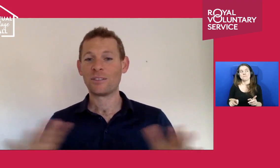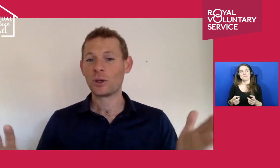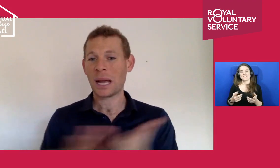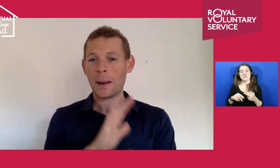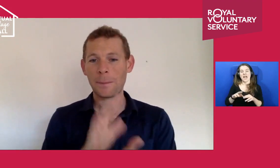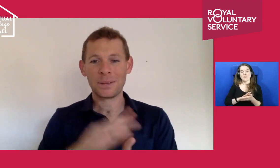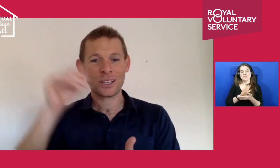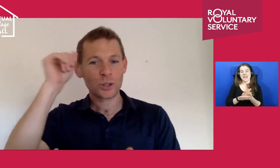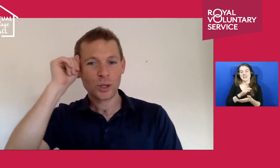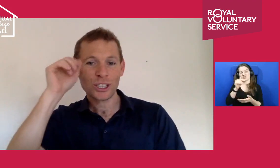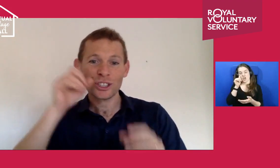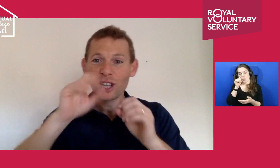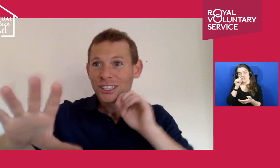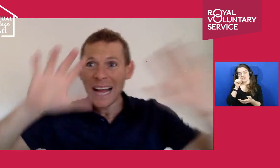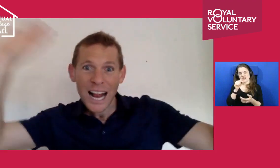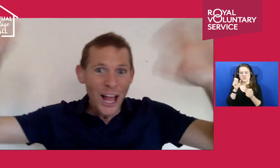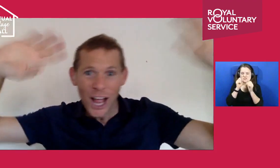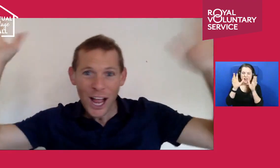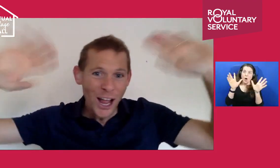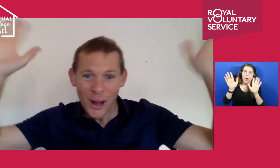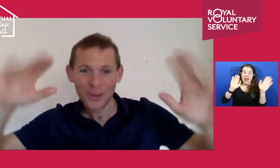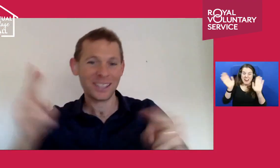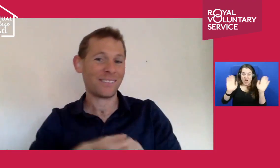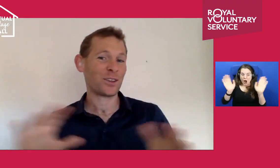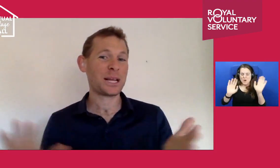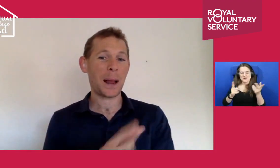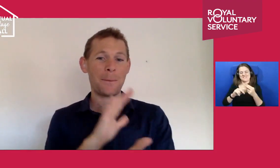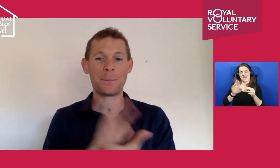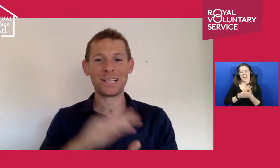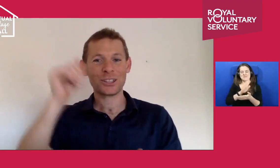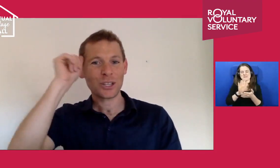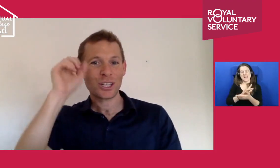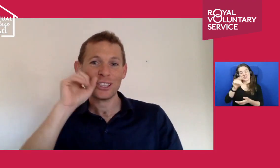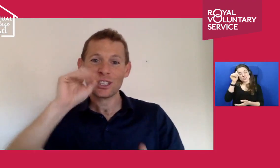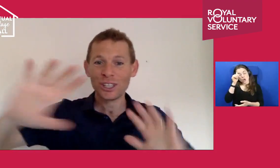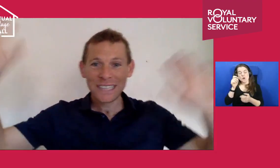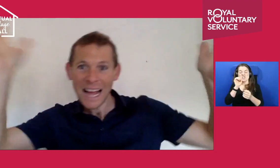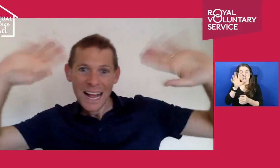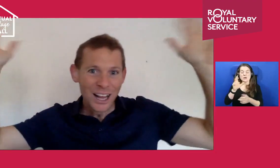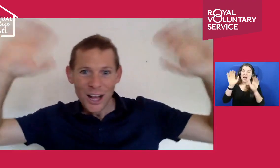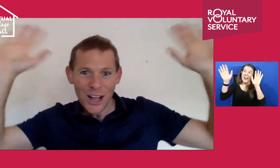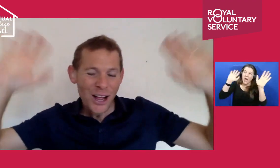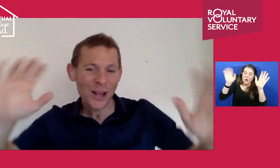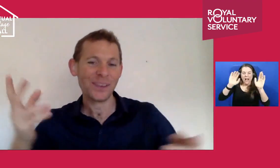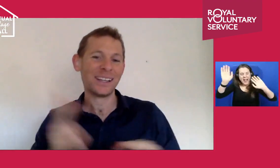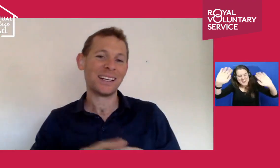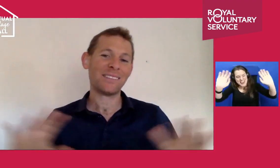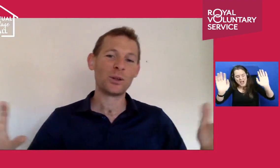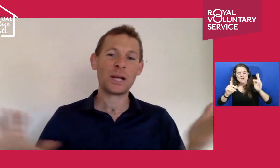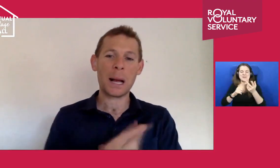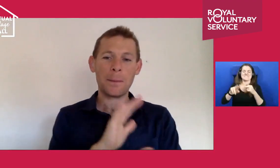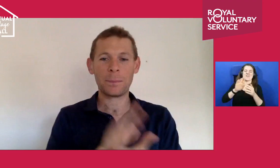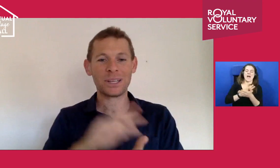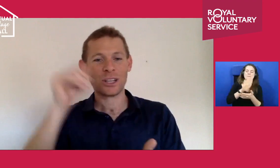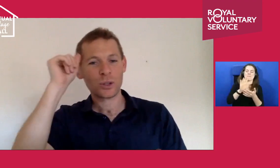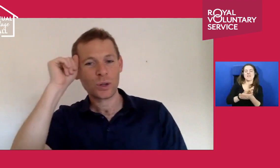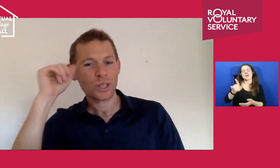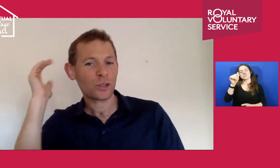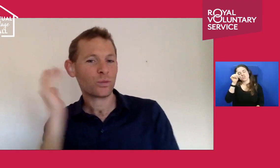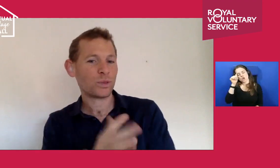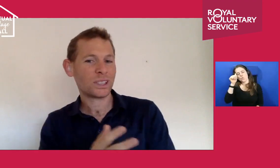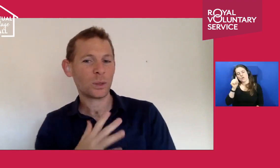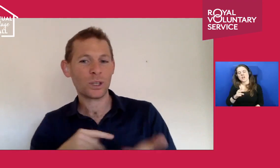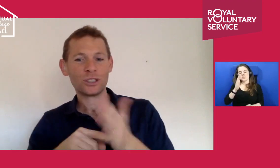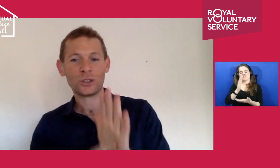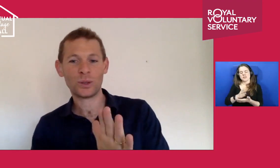If you're happy and you know it, shout hello. Hello. If you're happy and you know it, shout hello. Hello. If you're happy and you know